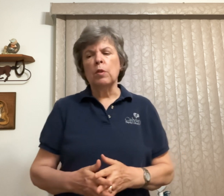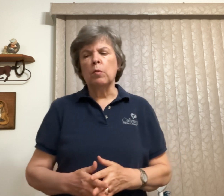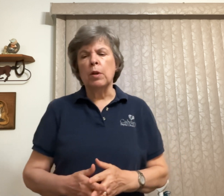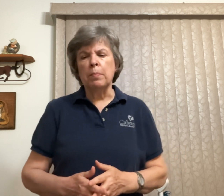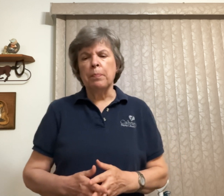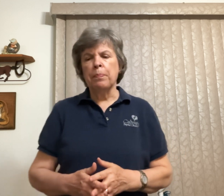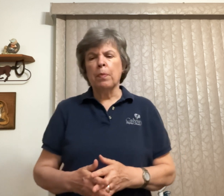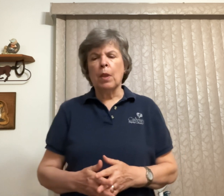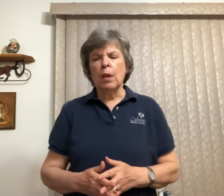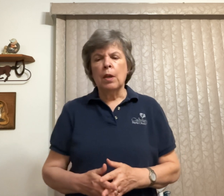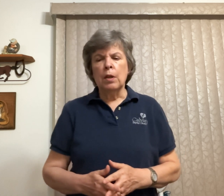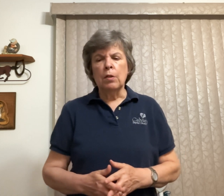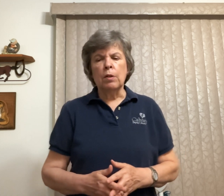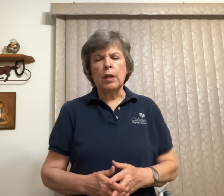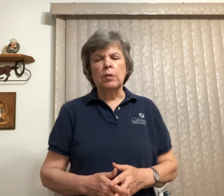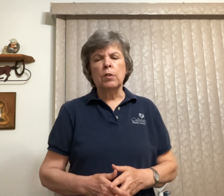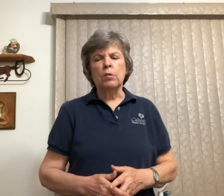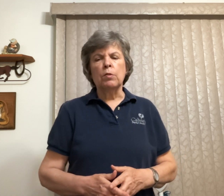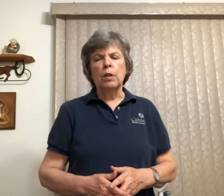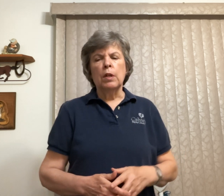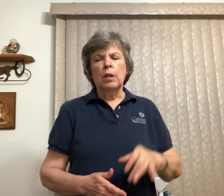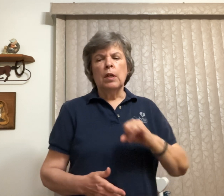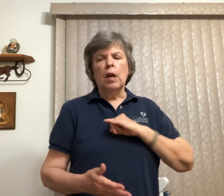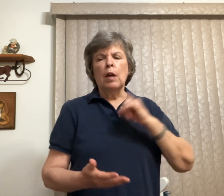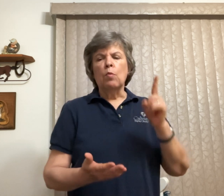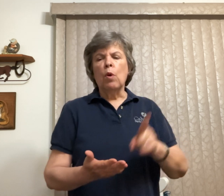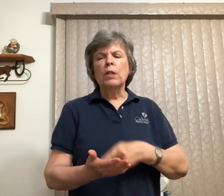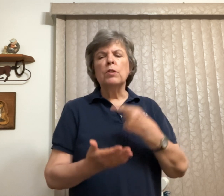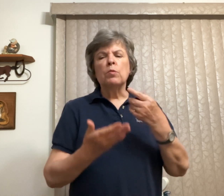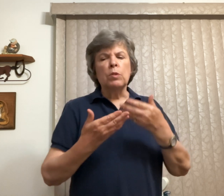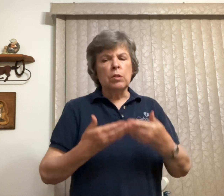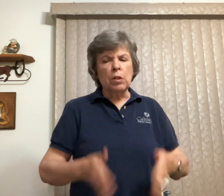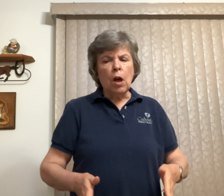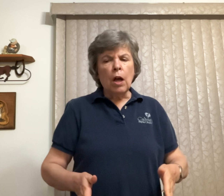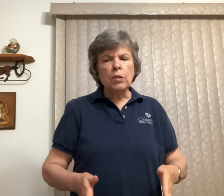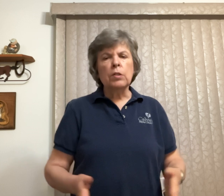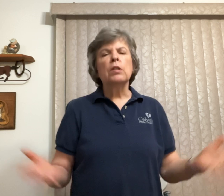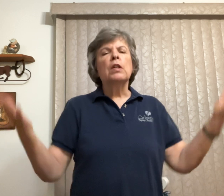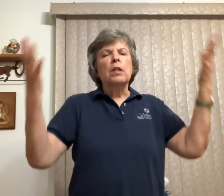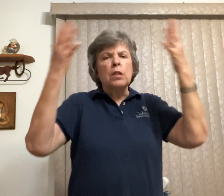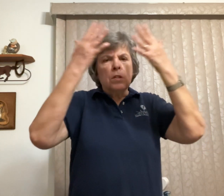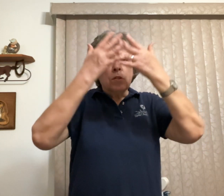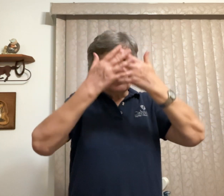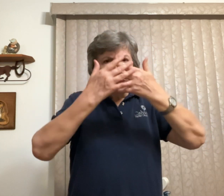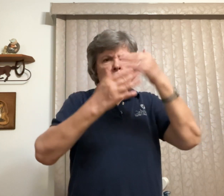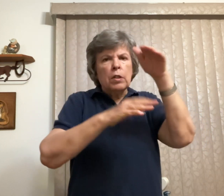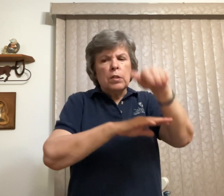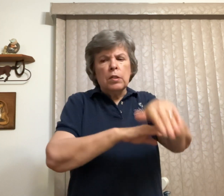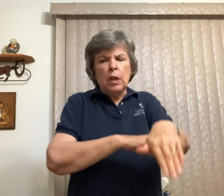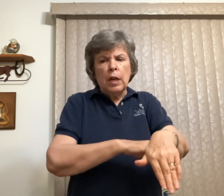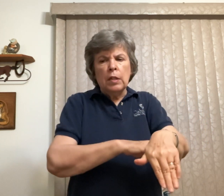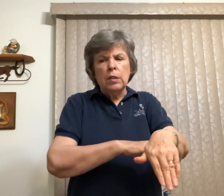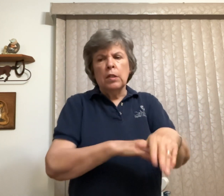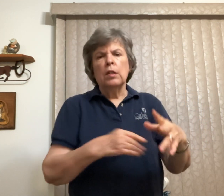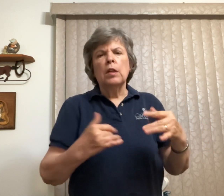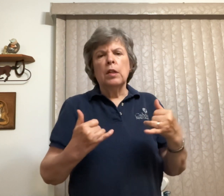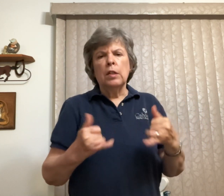want. Okay, so I once was lost in darkest night,